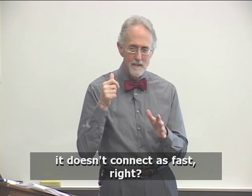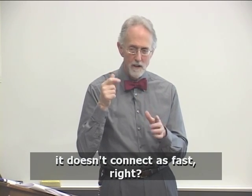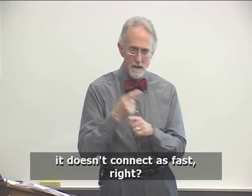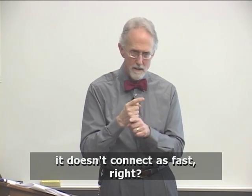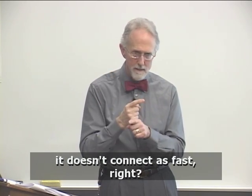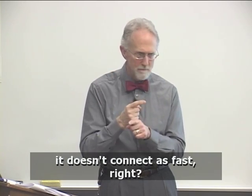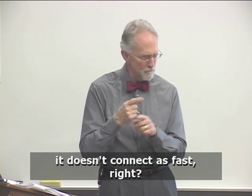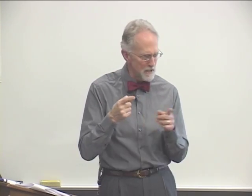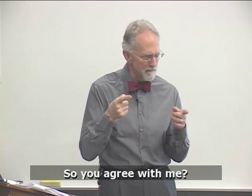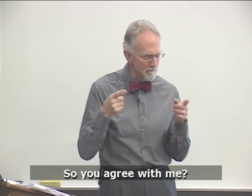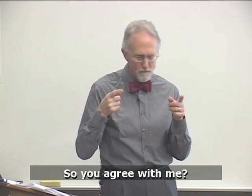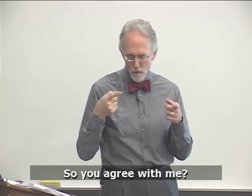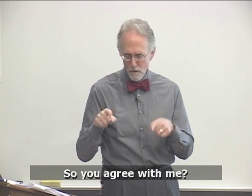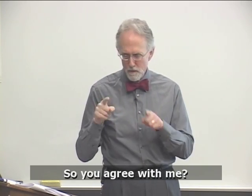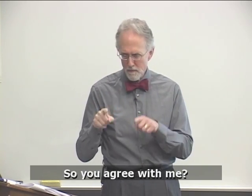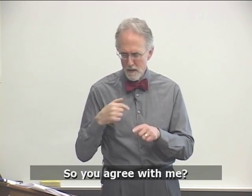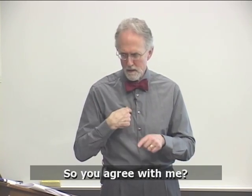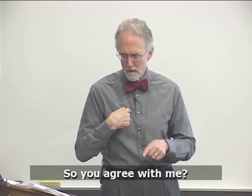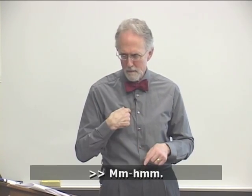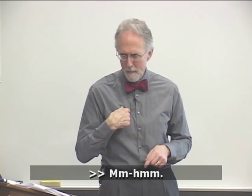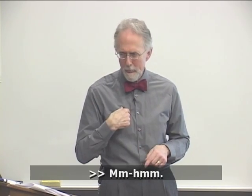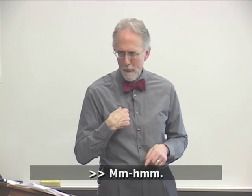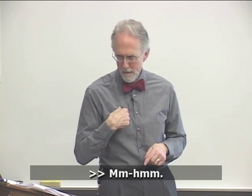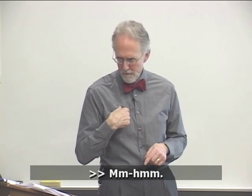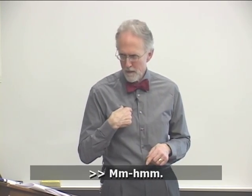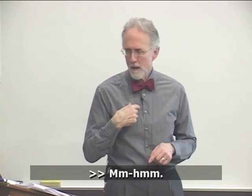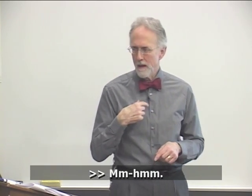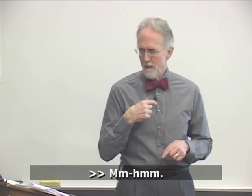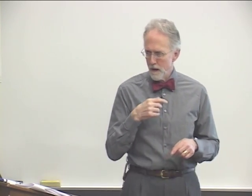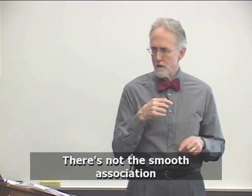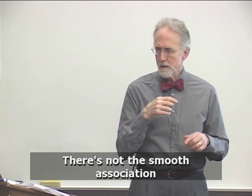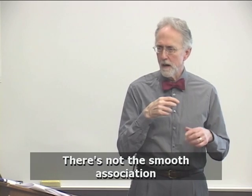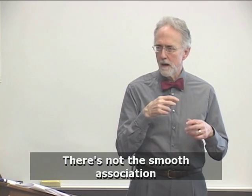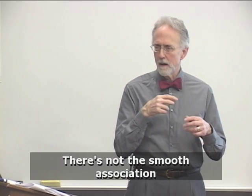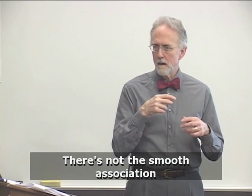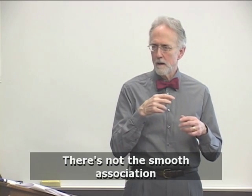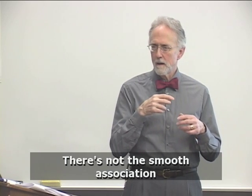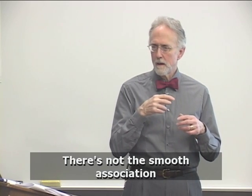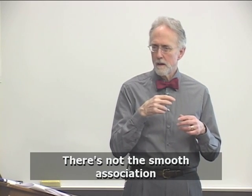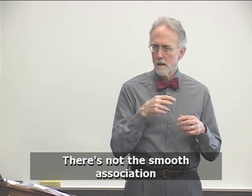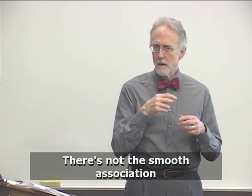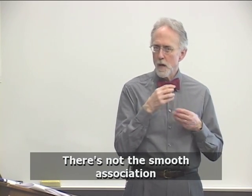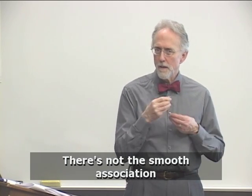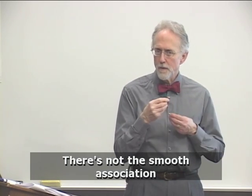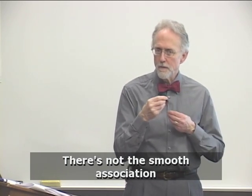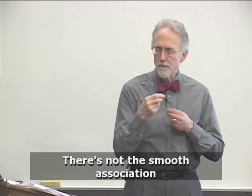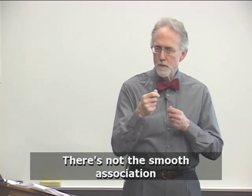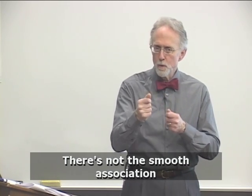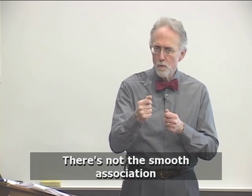Right? You agree with me? There's not the smooth